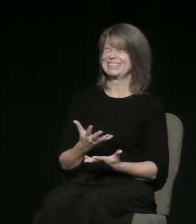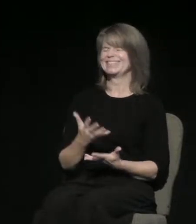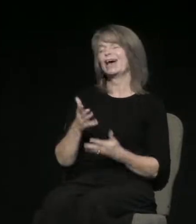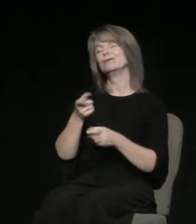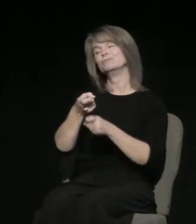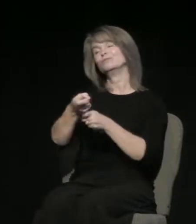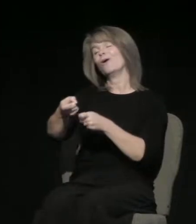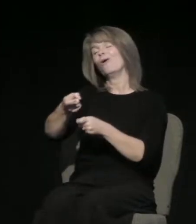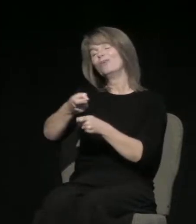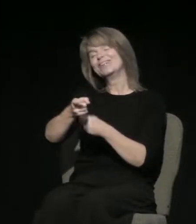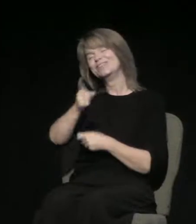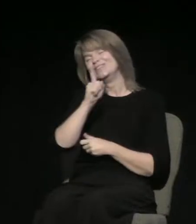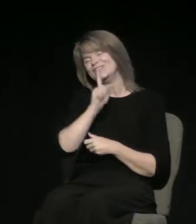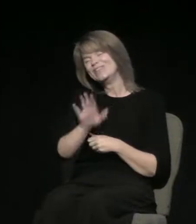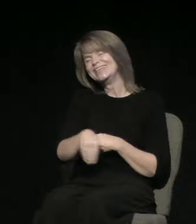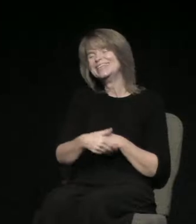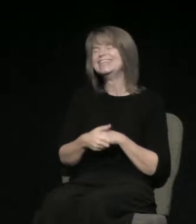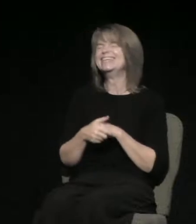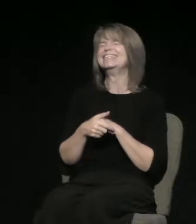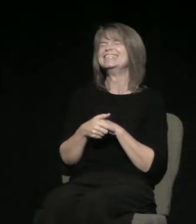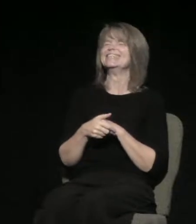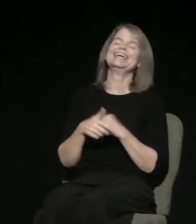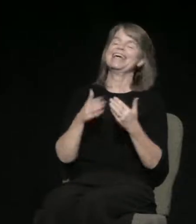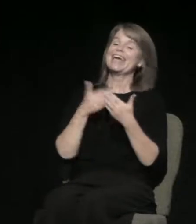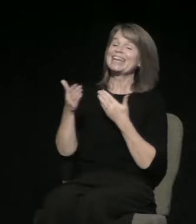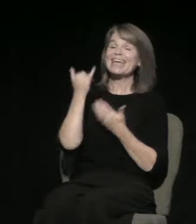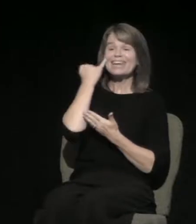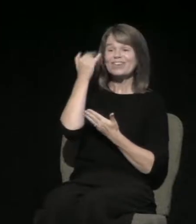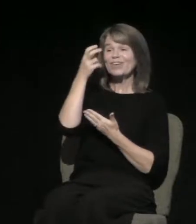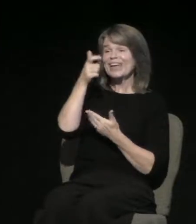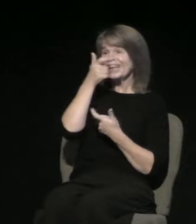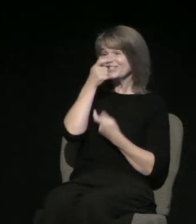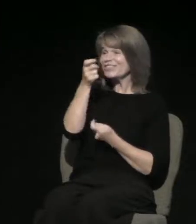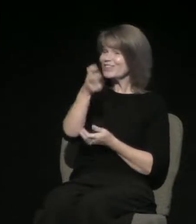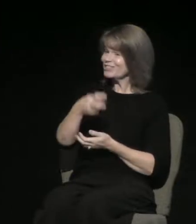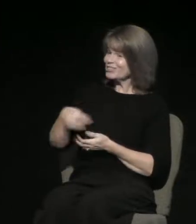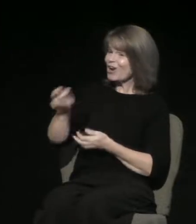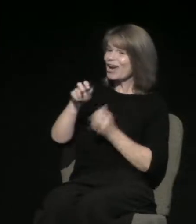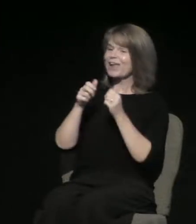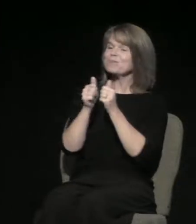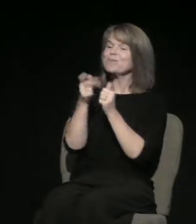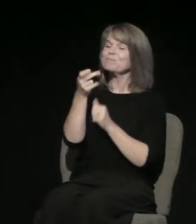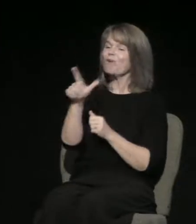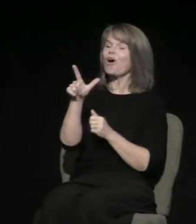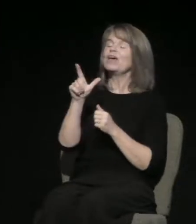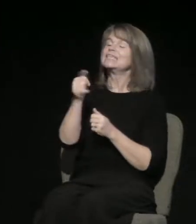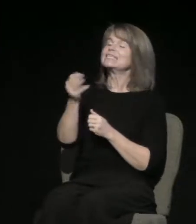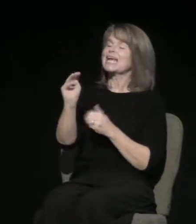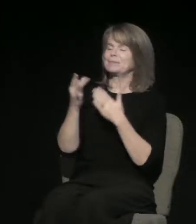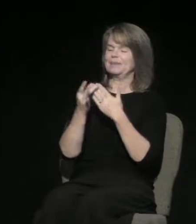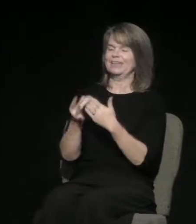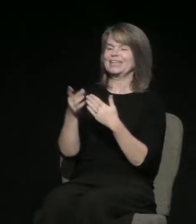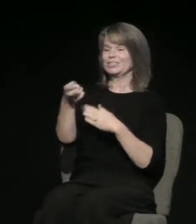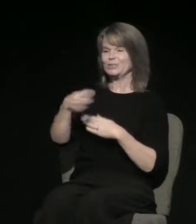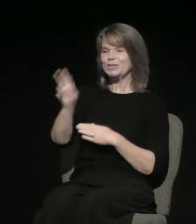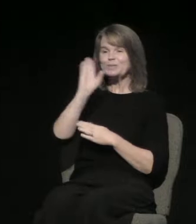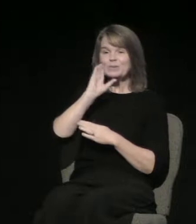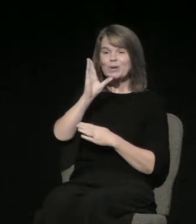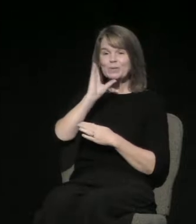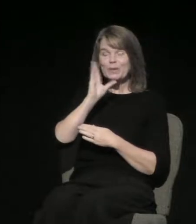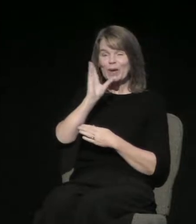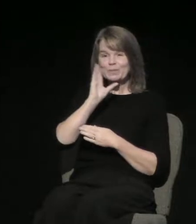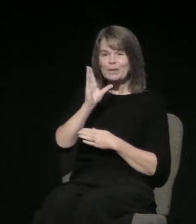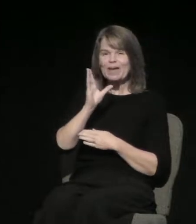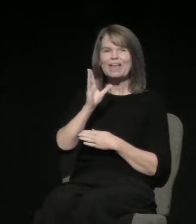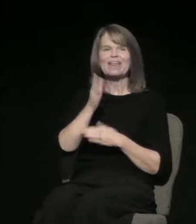I'm kidding He wasn't At that point But if you're Interested in going On the journeys Of Paul Sam's going be leading A trip there And